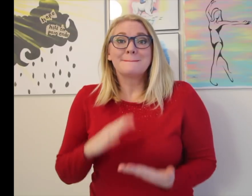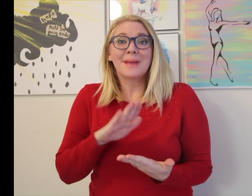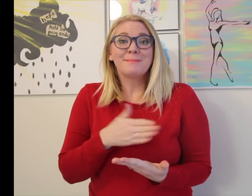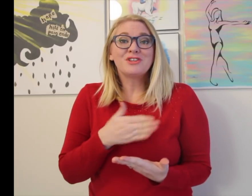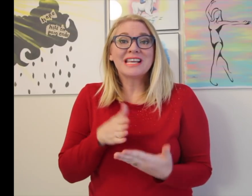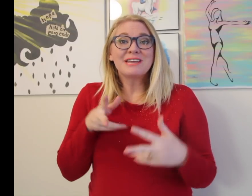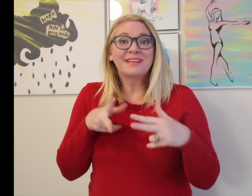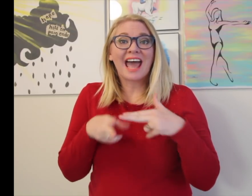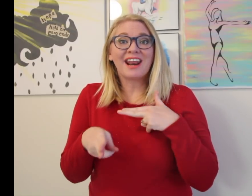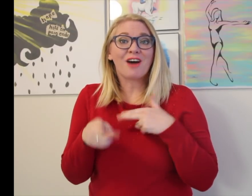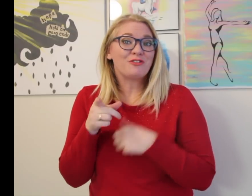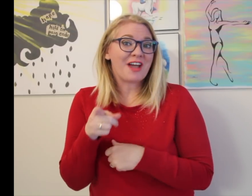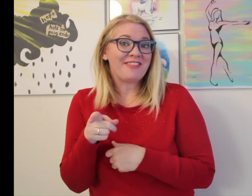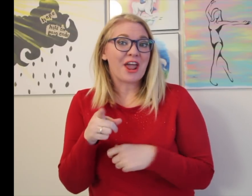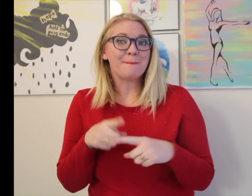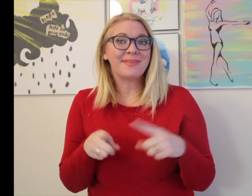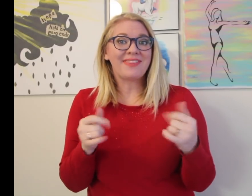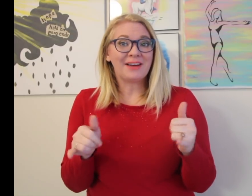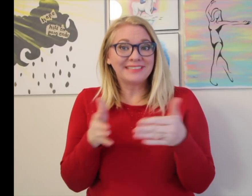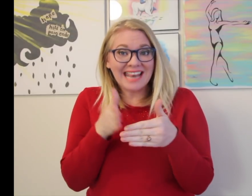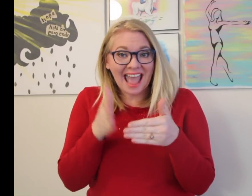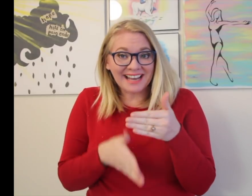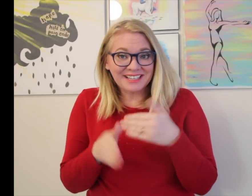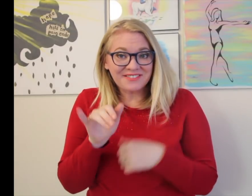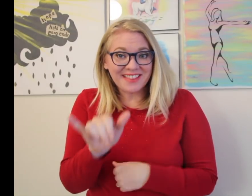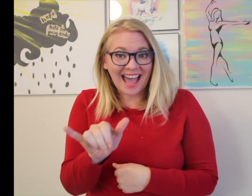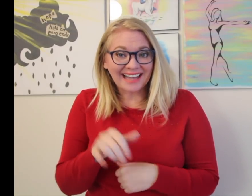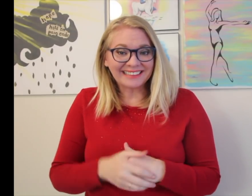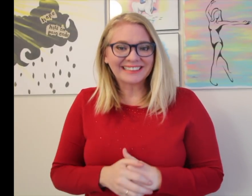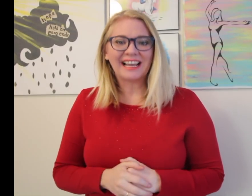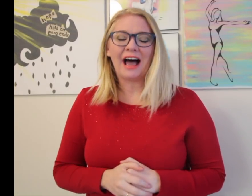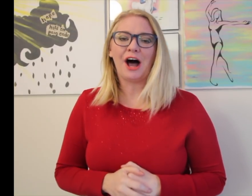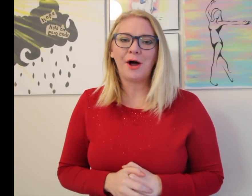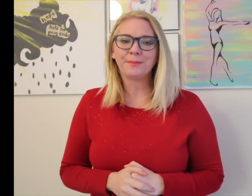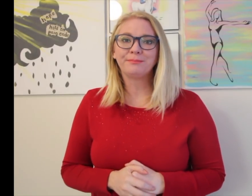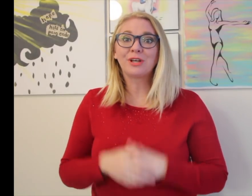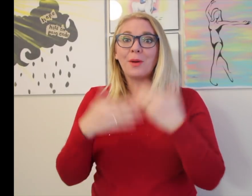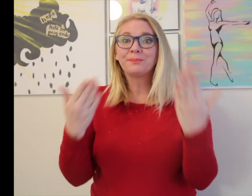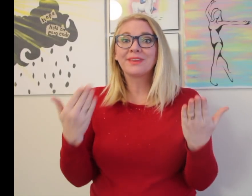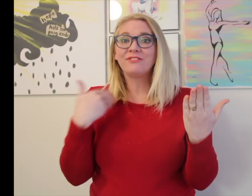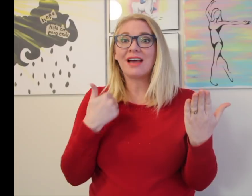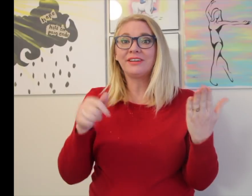My music keeps cutting off right there, but that was the end of that. So if you have any